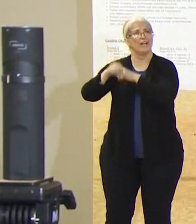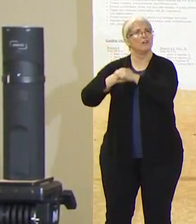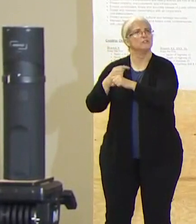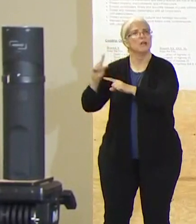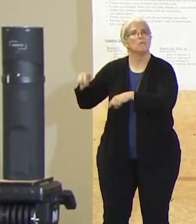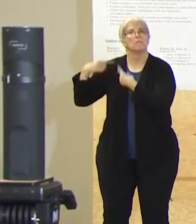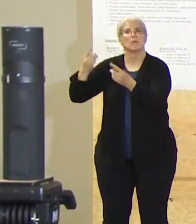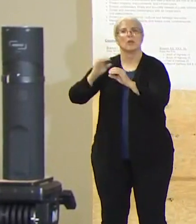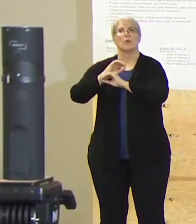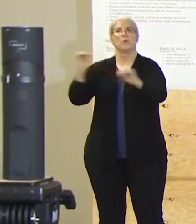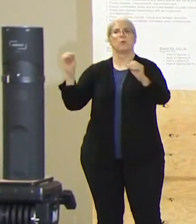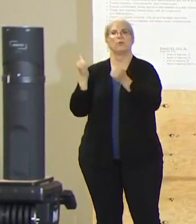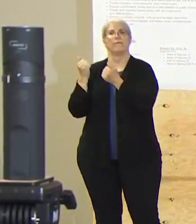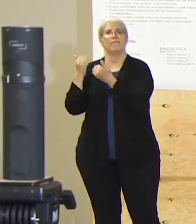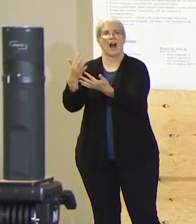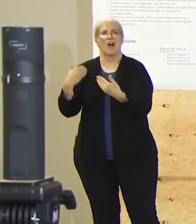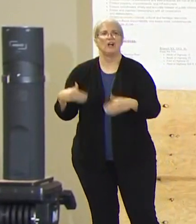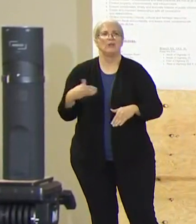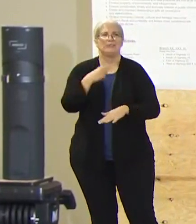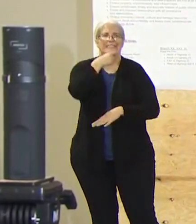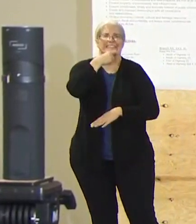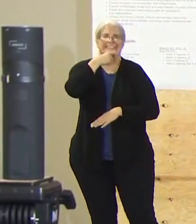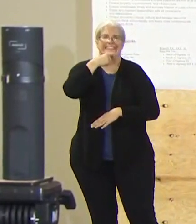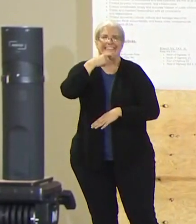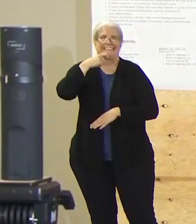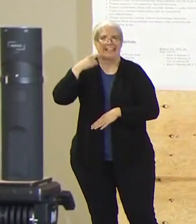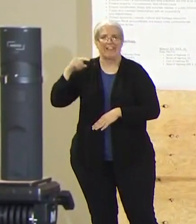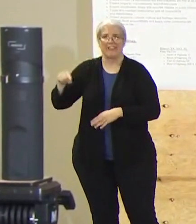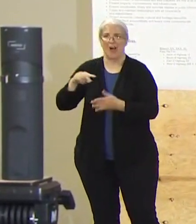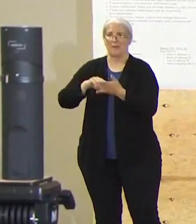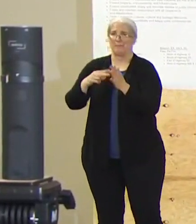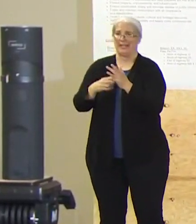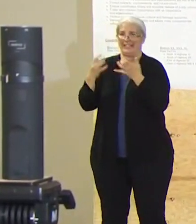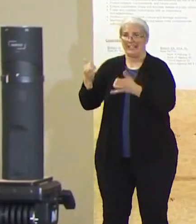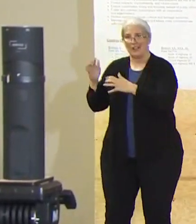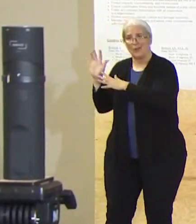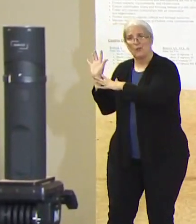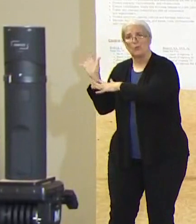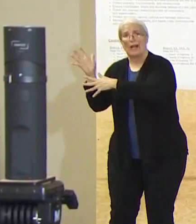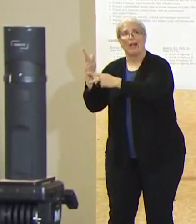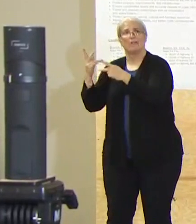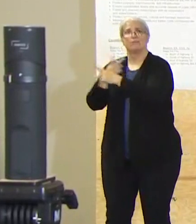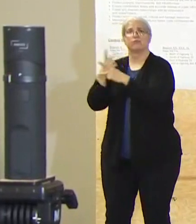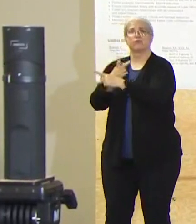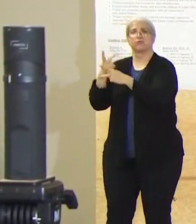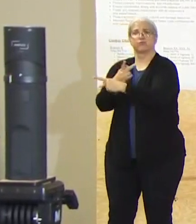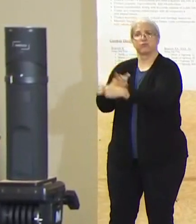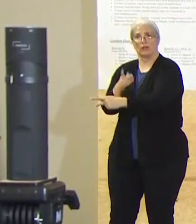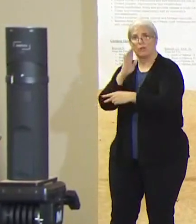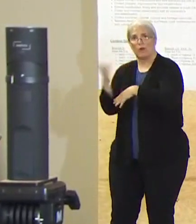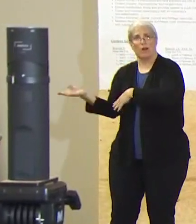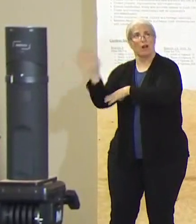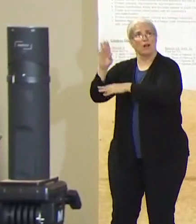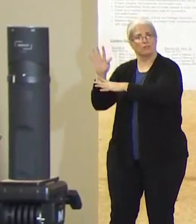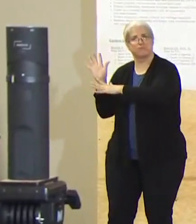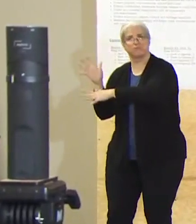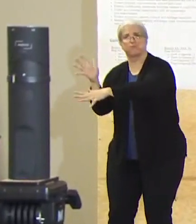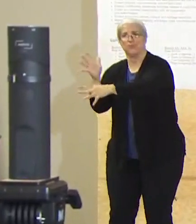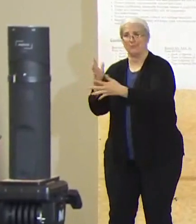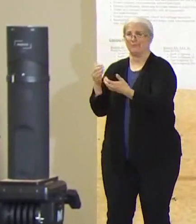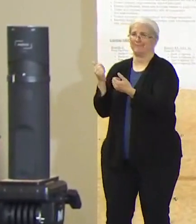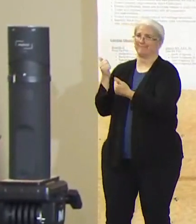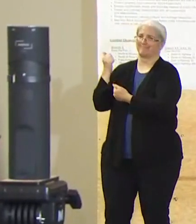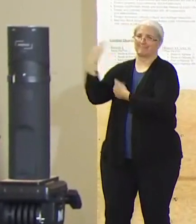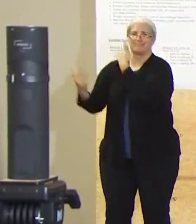will continue to pick up throughout the day. We've seen this over and over and over again. If you think you're in danger, or